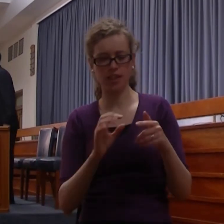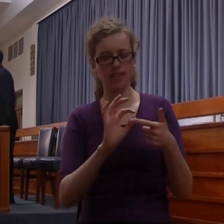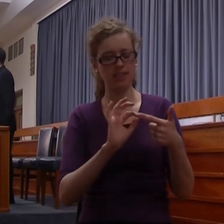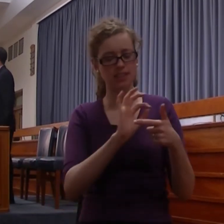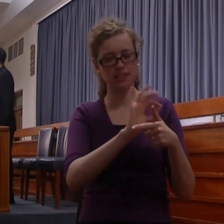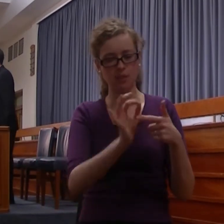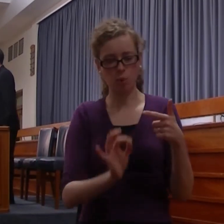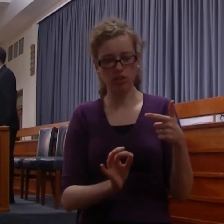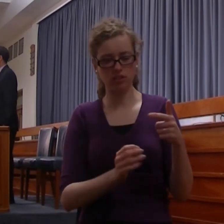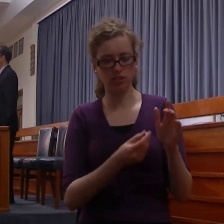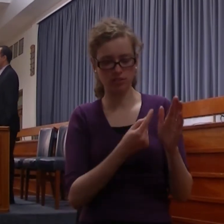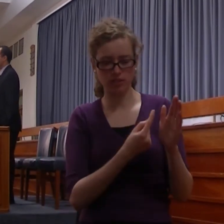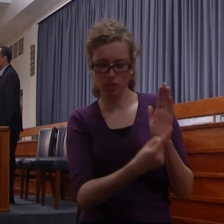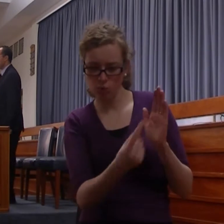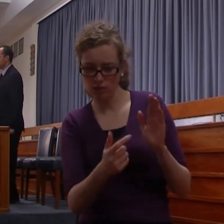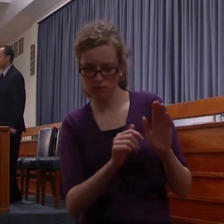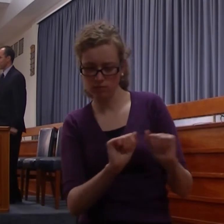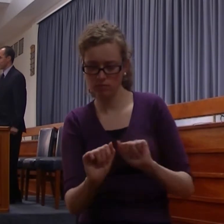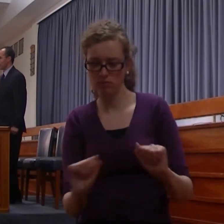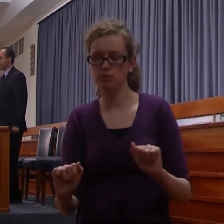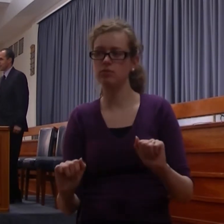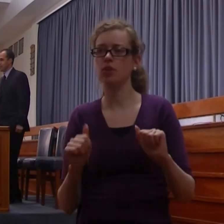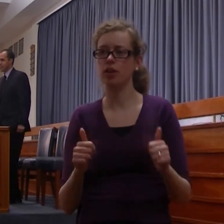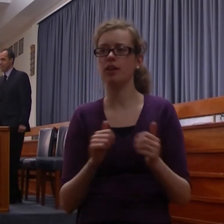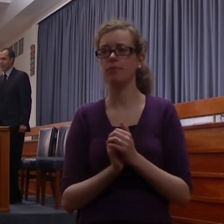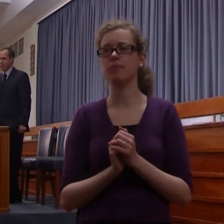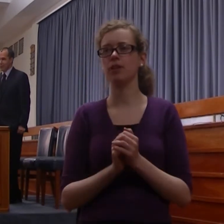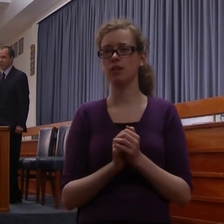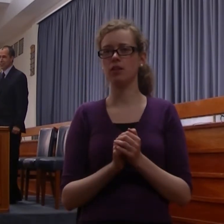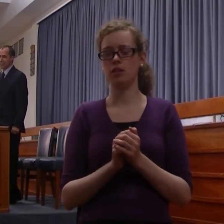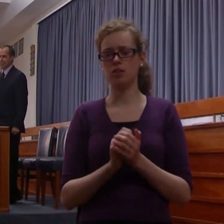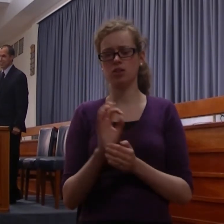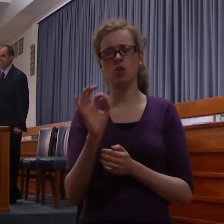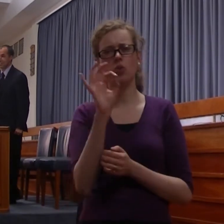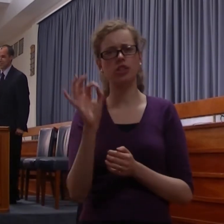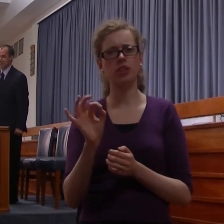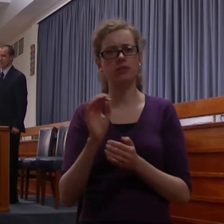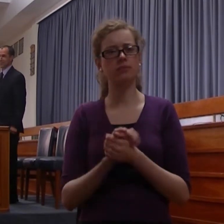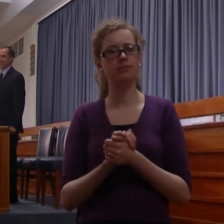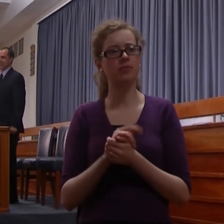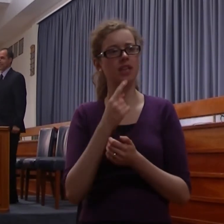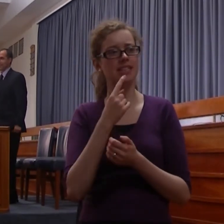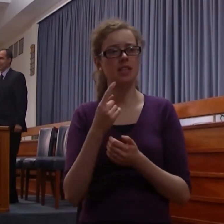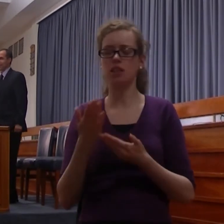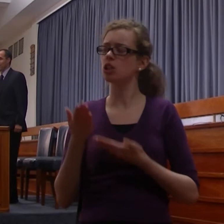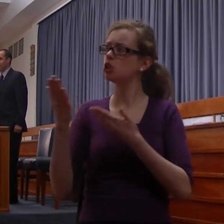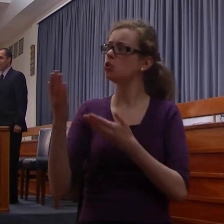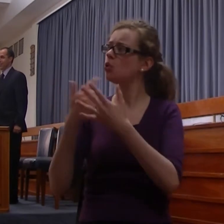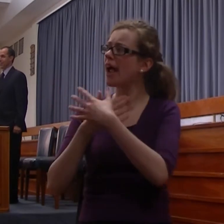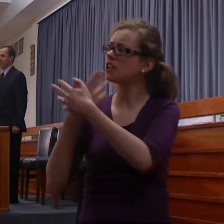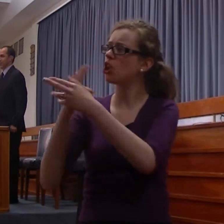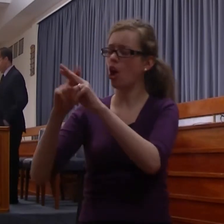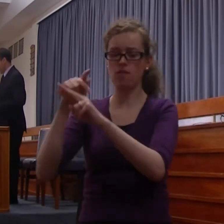that's a very standard structure. Each church write unto the angel of the church. So the